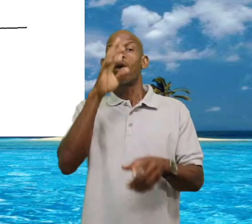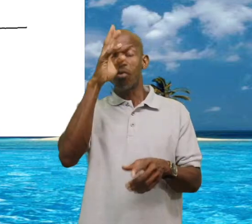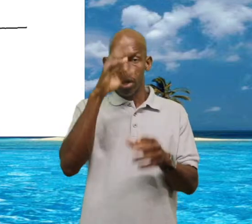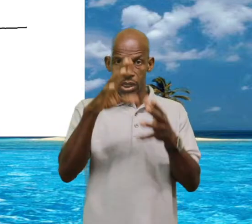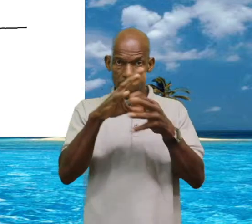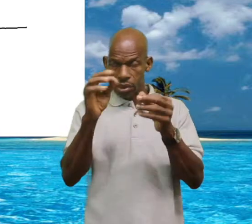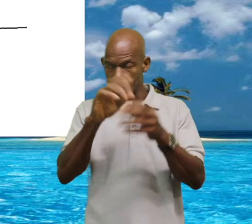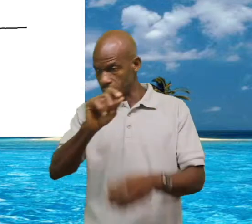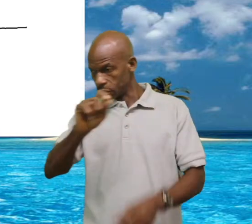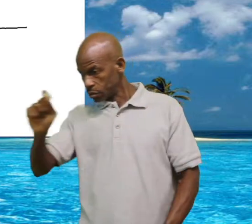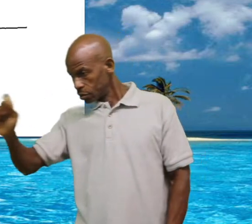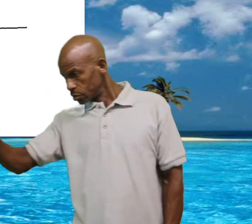I have